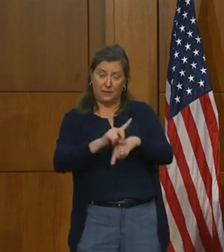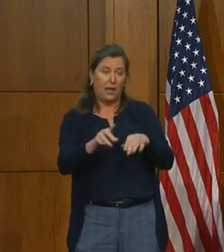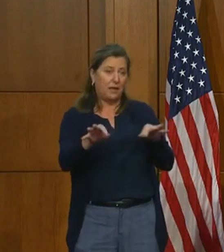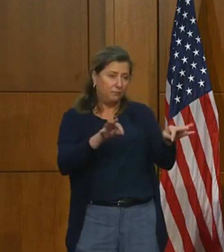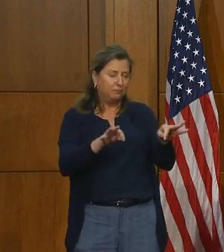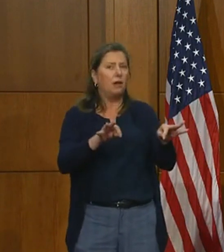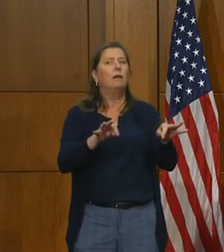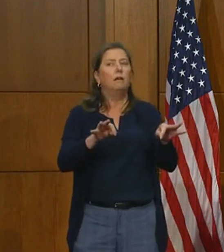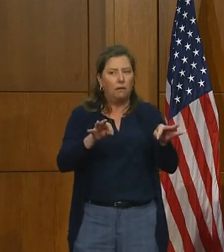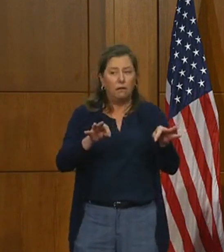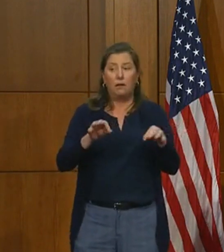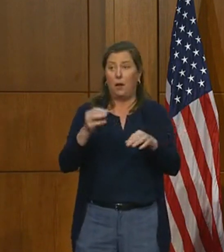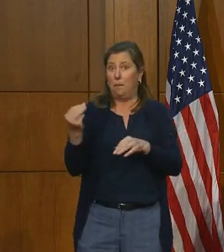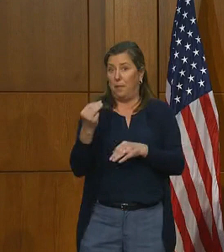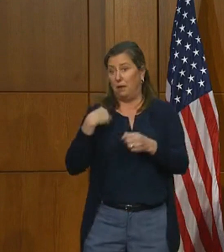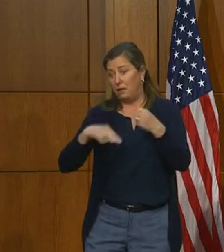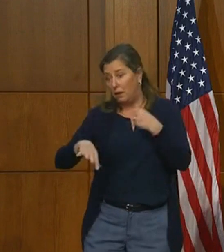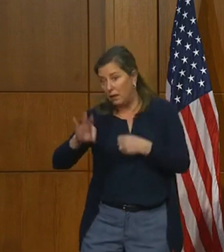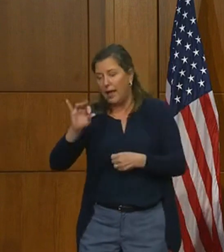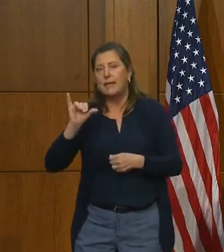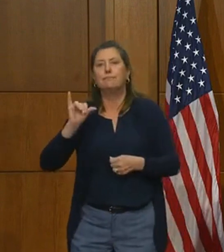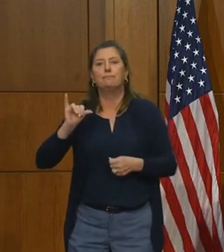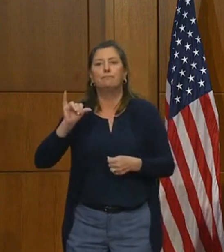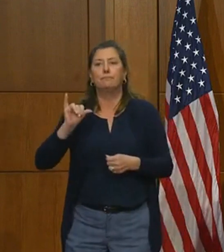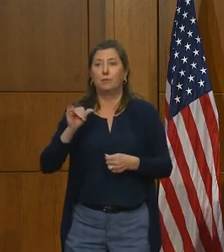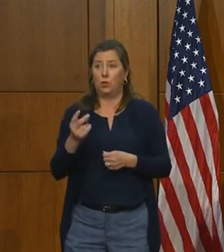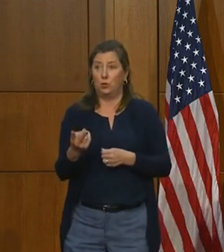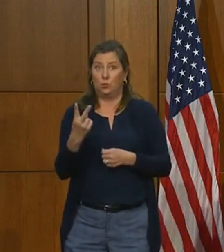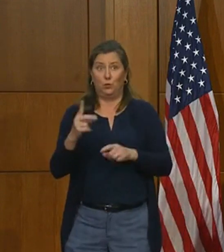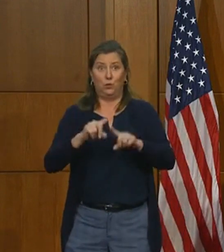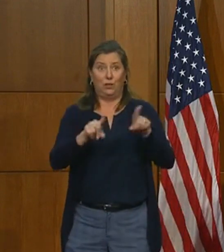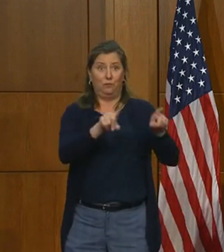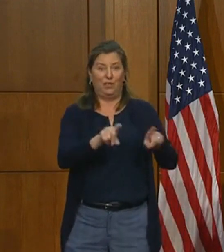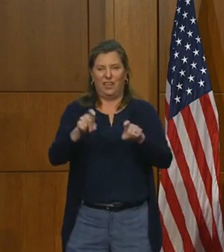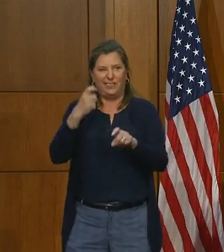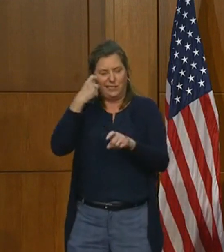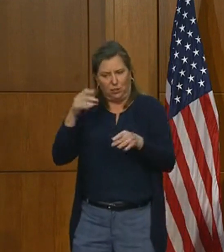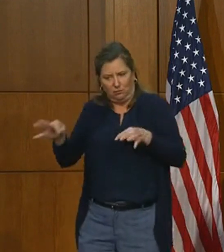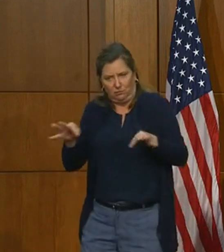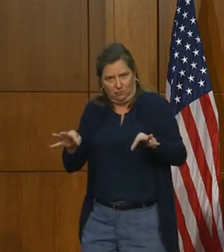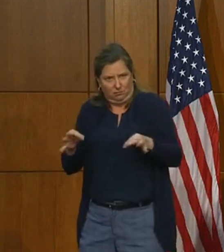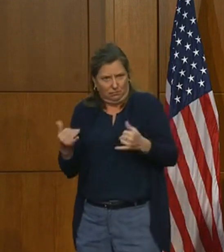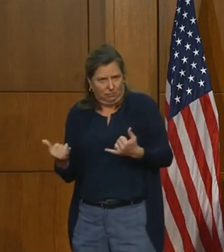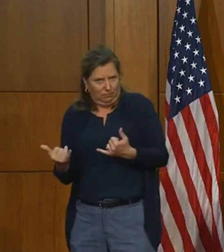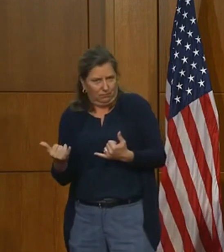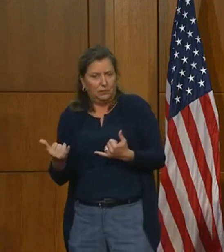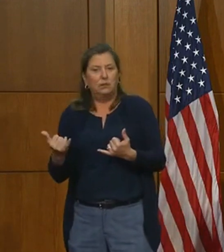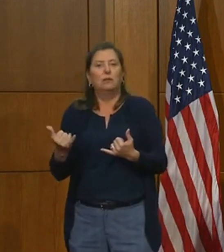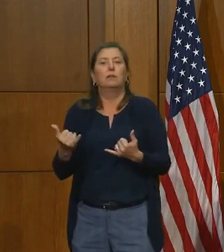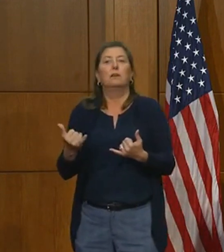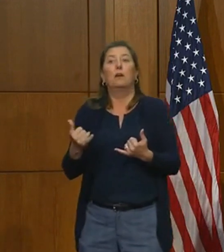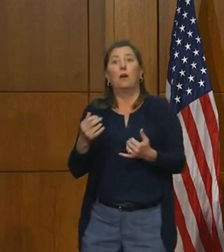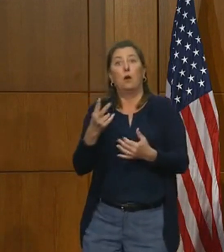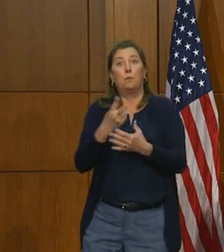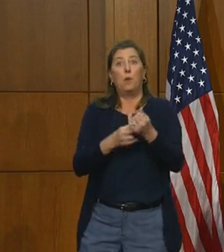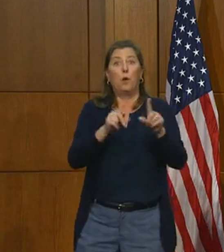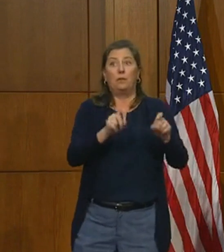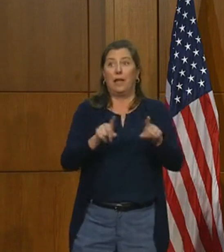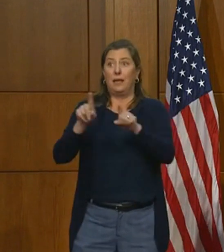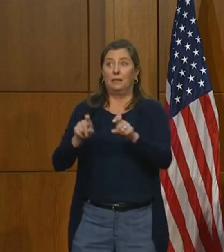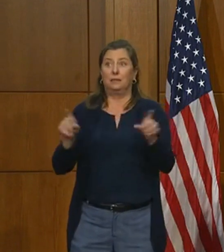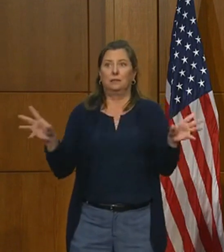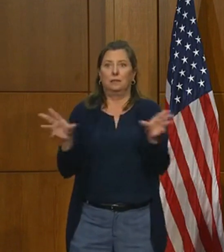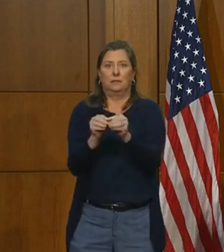became aware on Monday that the two tests, as I explained earlier in my comments, were aggregated, that we were using